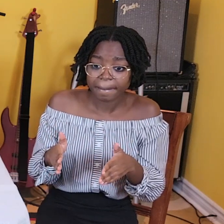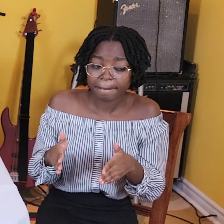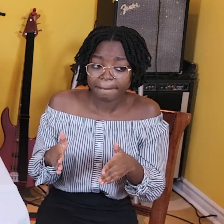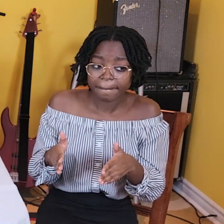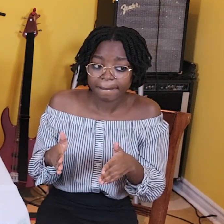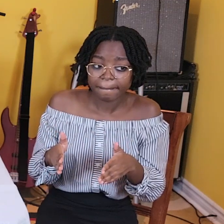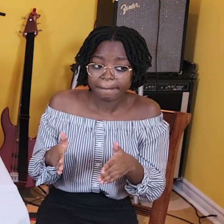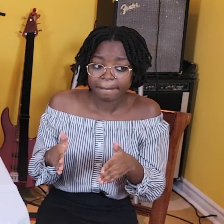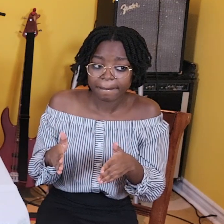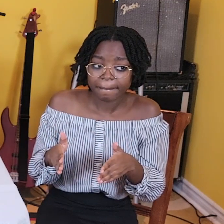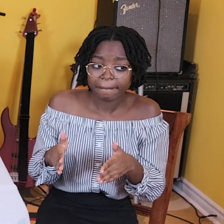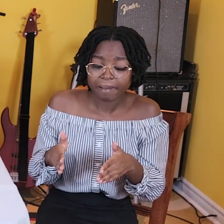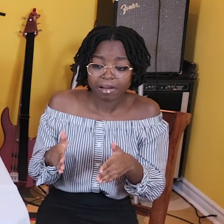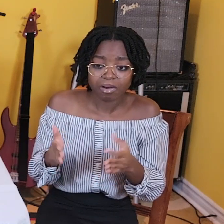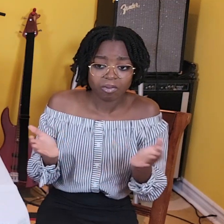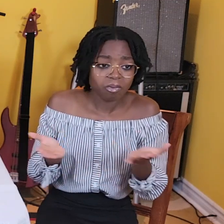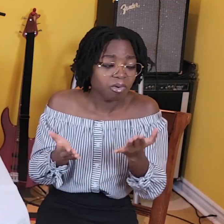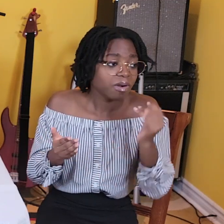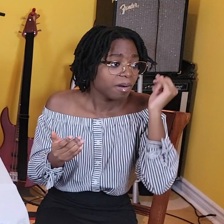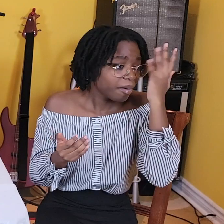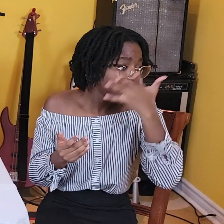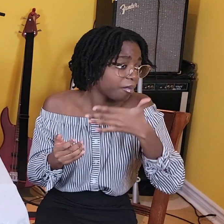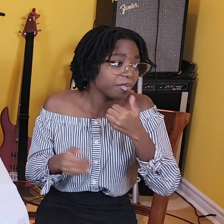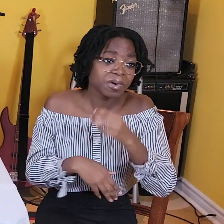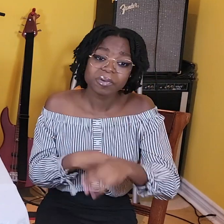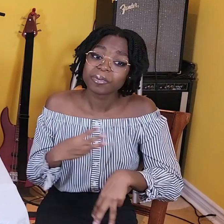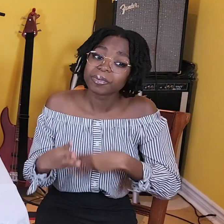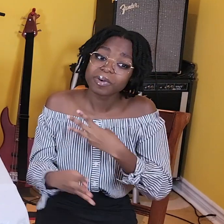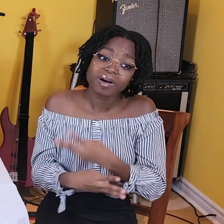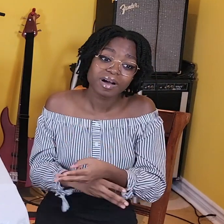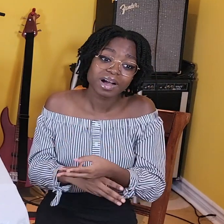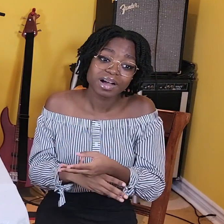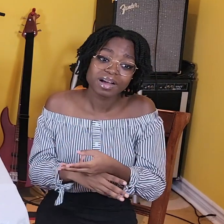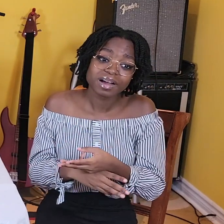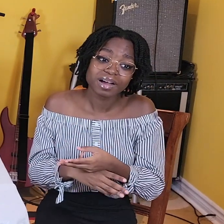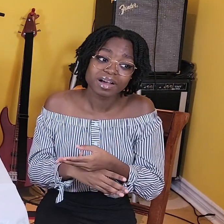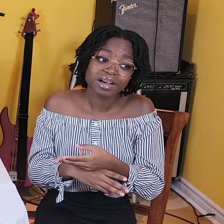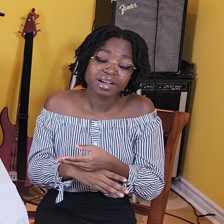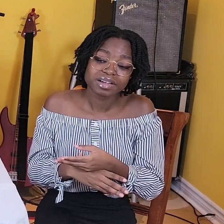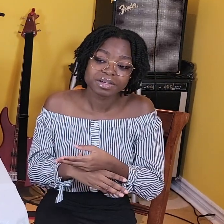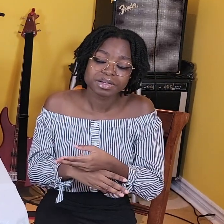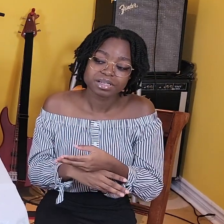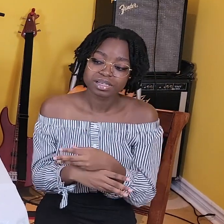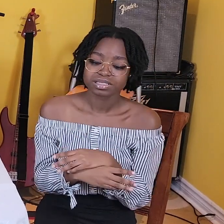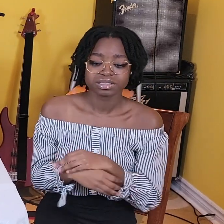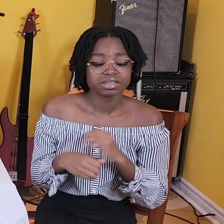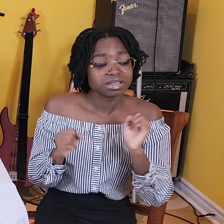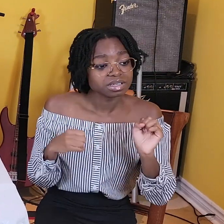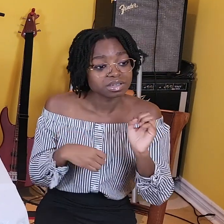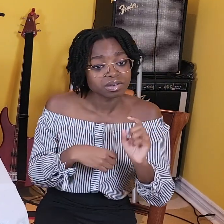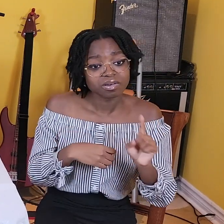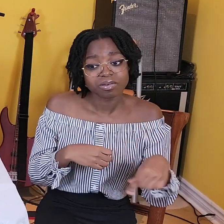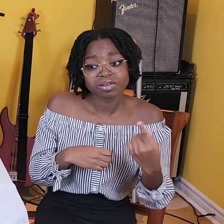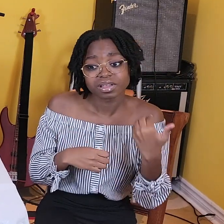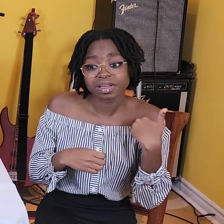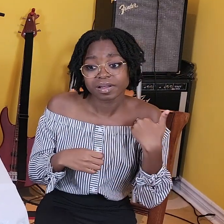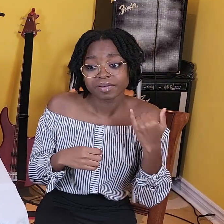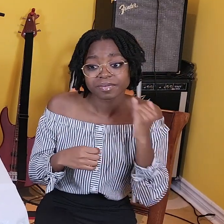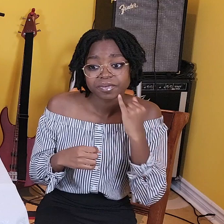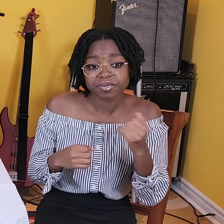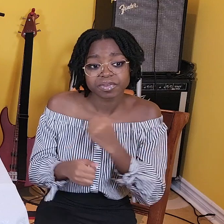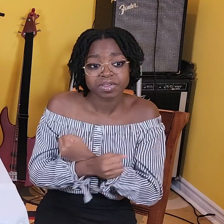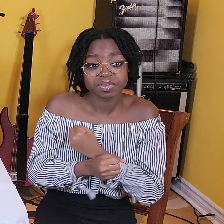love our enemies. Oh, what a beautiful world it will be. And it can only happen if we love the Lord